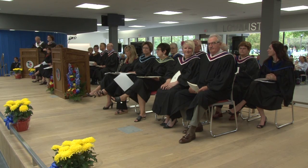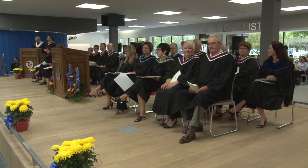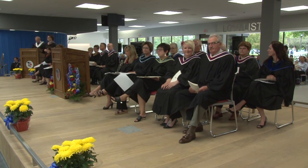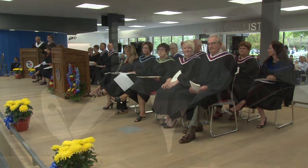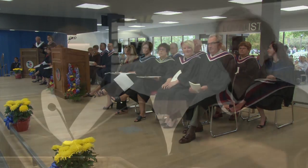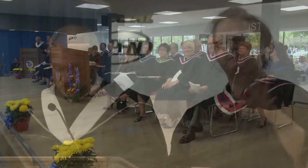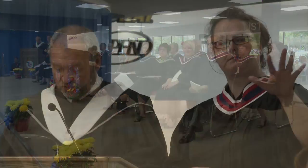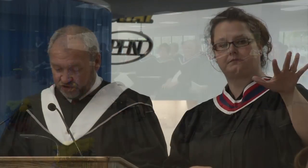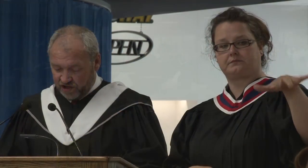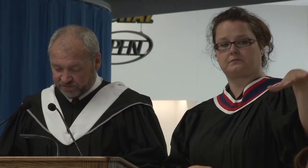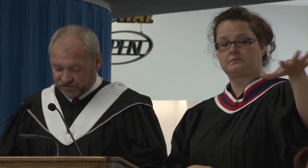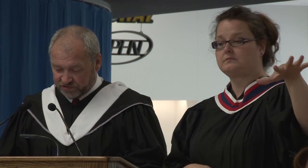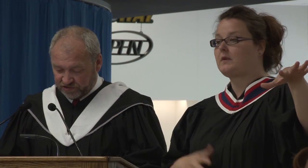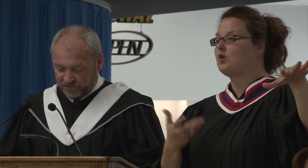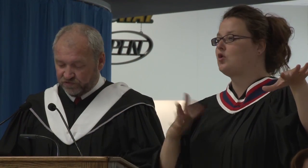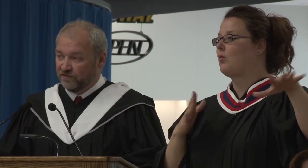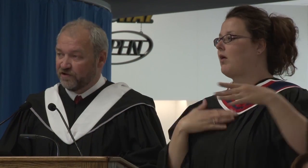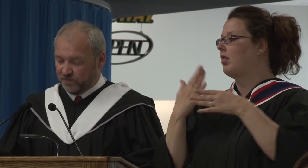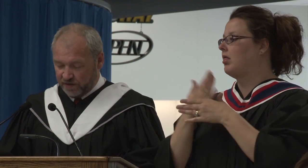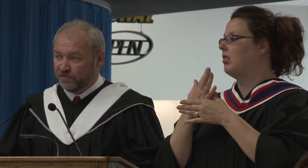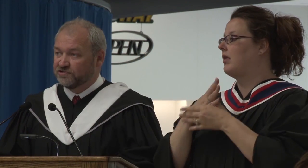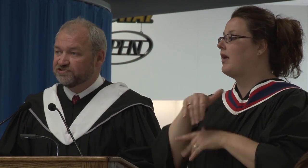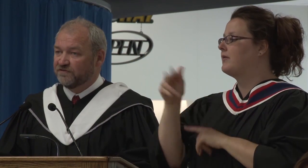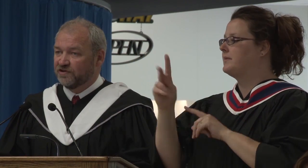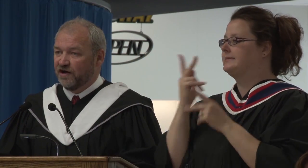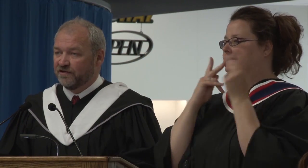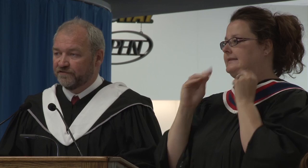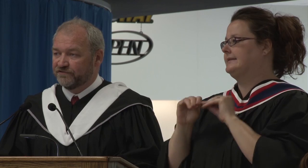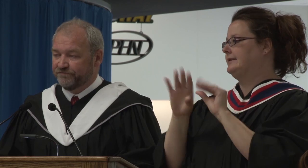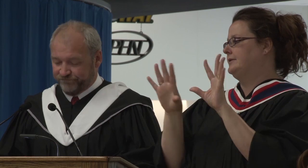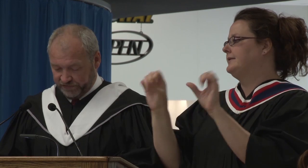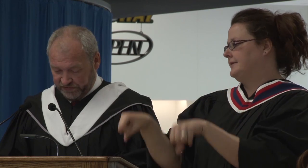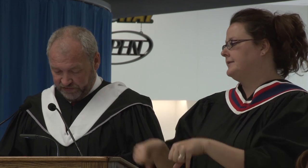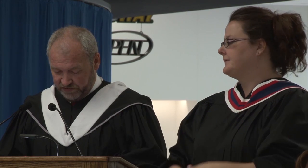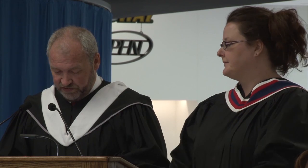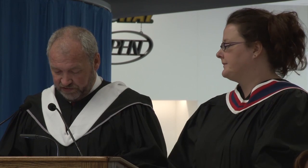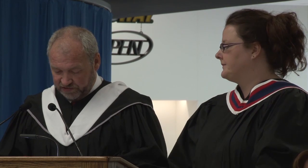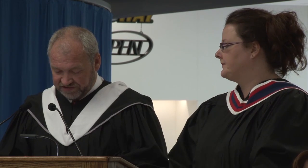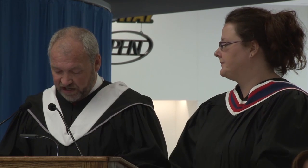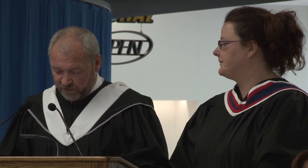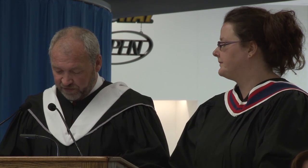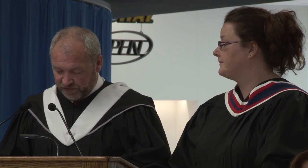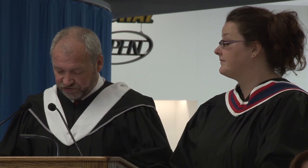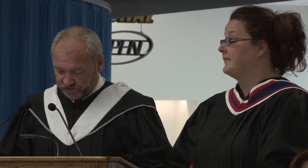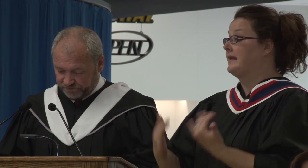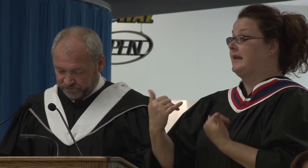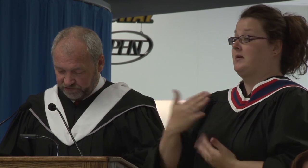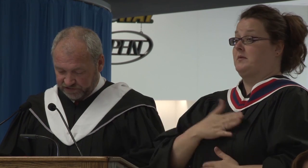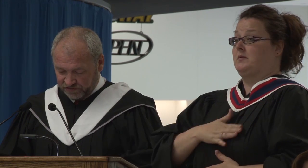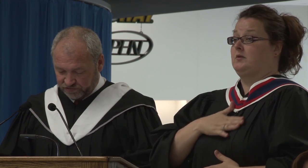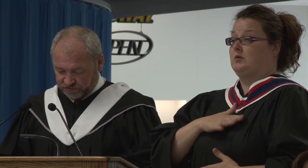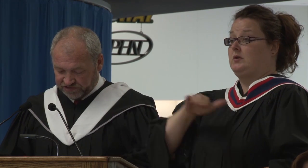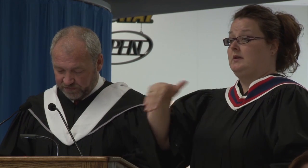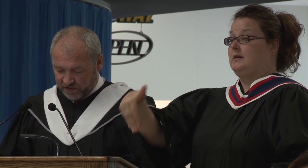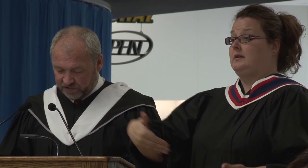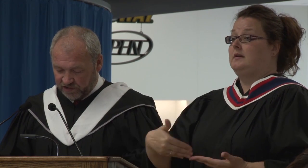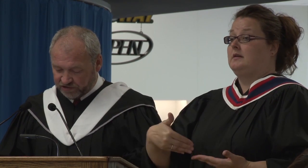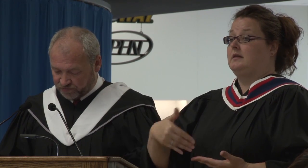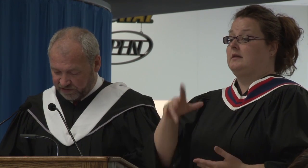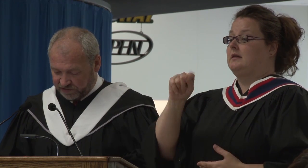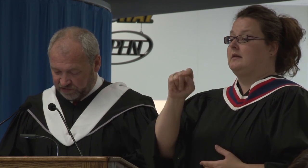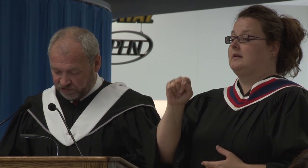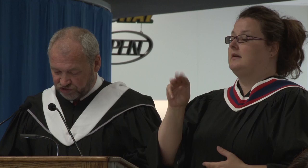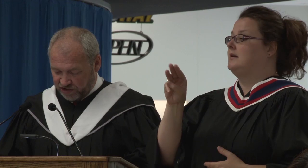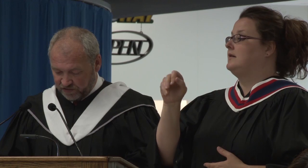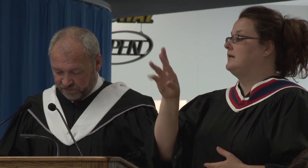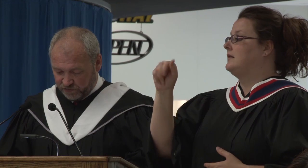wall, so that you are not obstructing the view of other members of the audience. It is now my pleasure to introduce Tamara